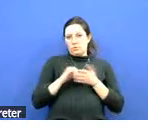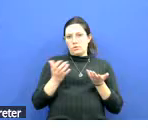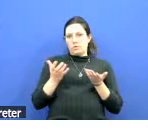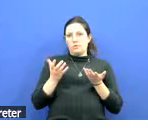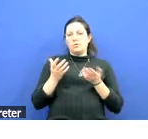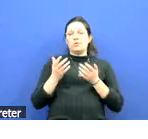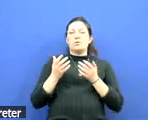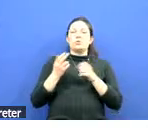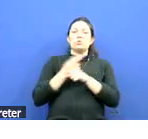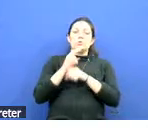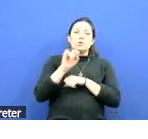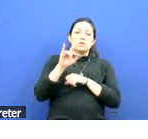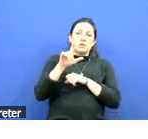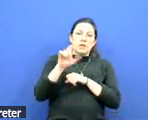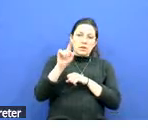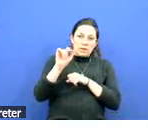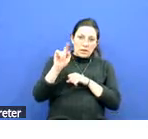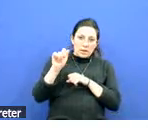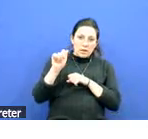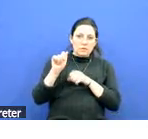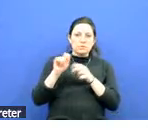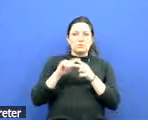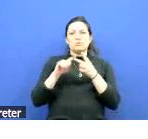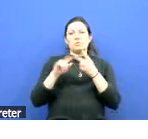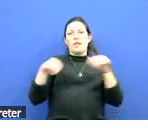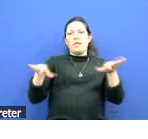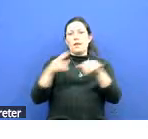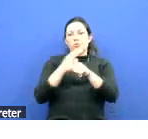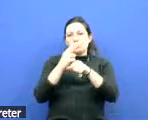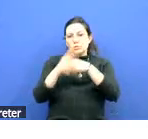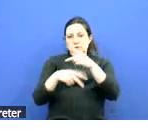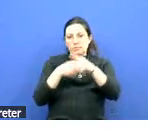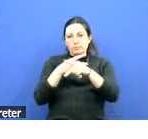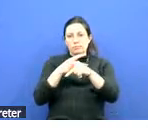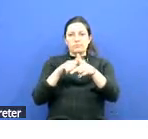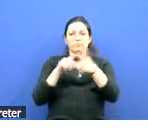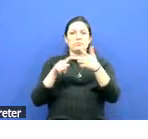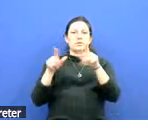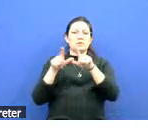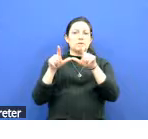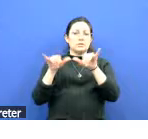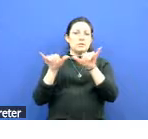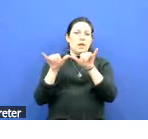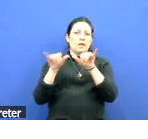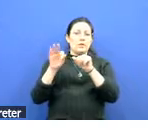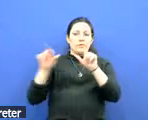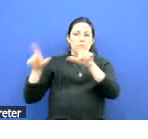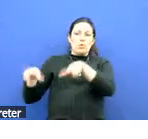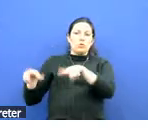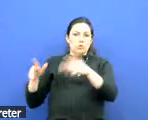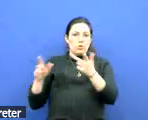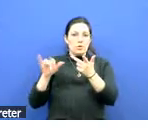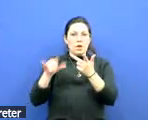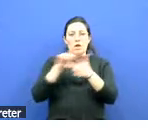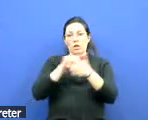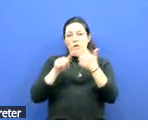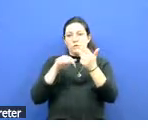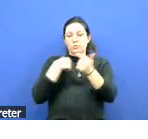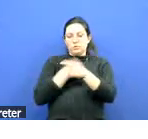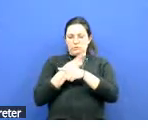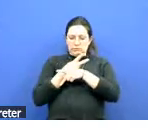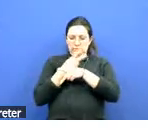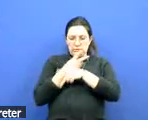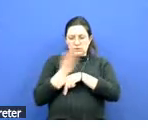type, by the parcel size, to come up with these calculations. And so I wanted to stress that the same standard is being used both for the town